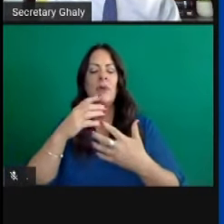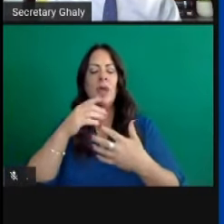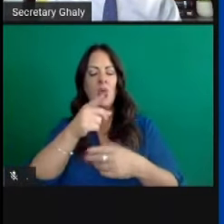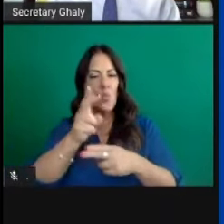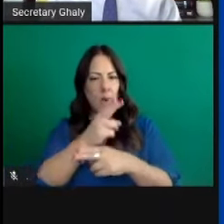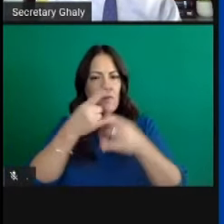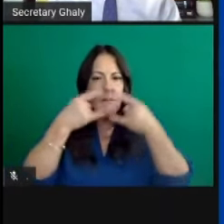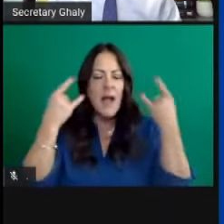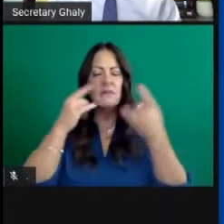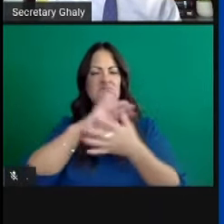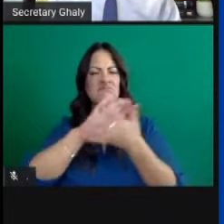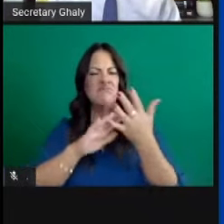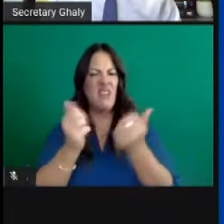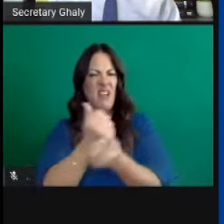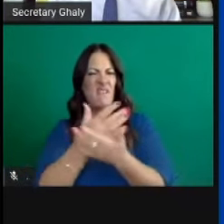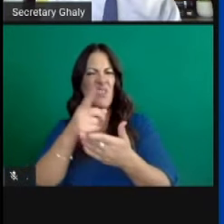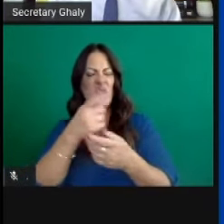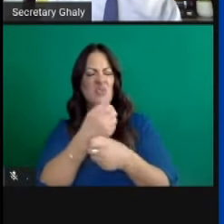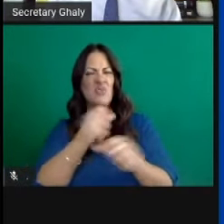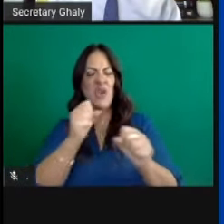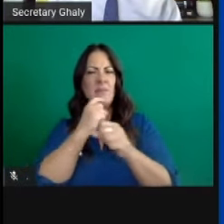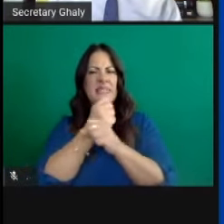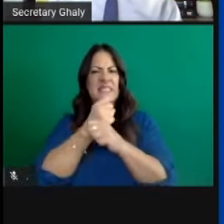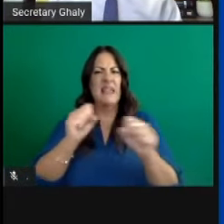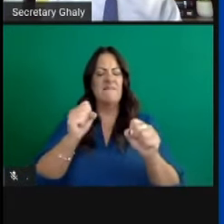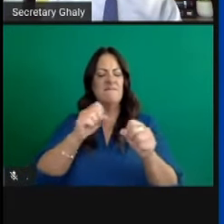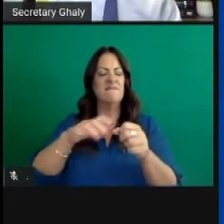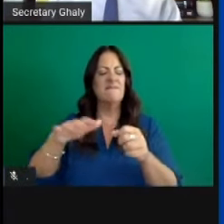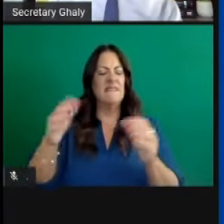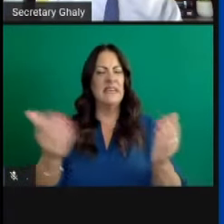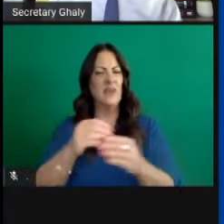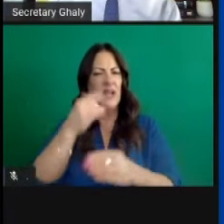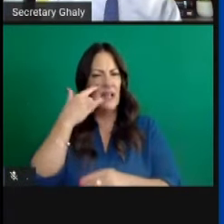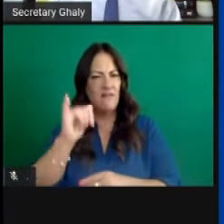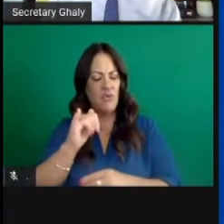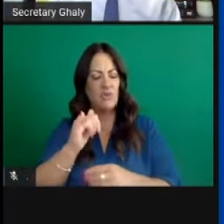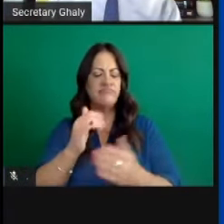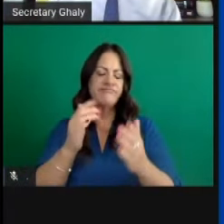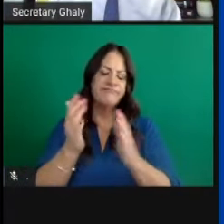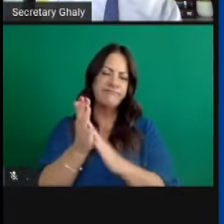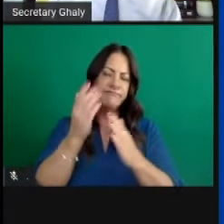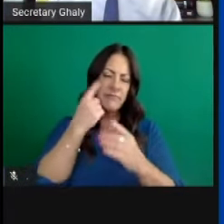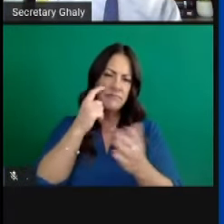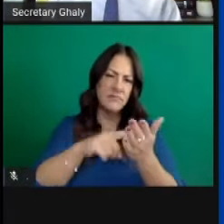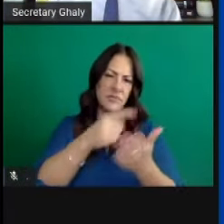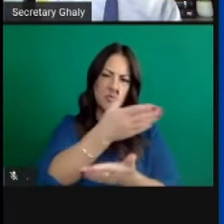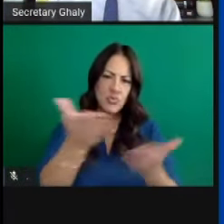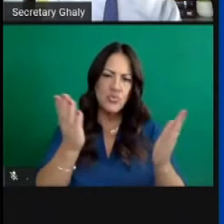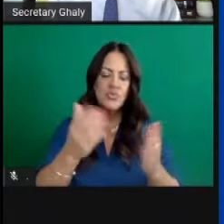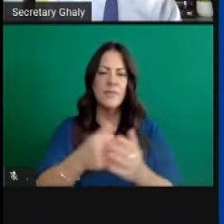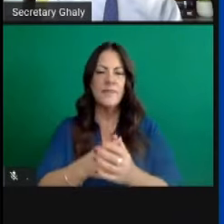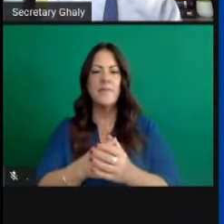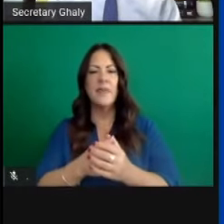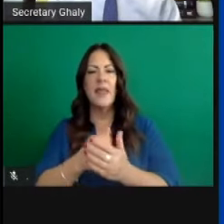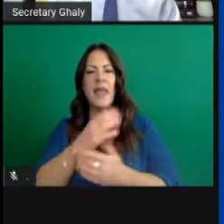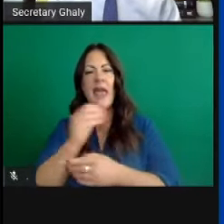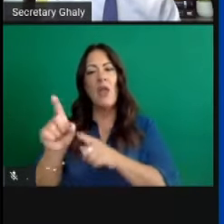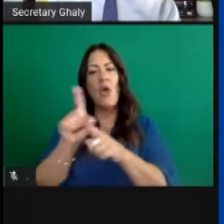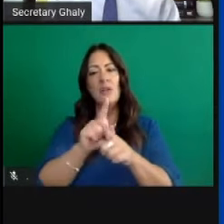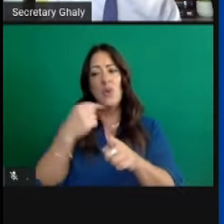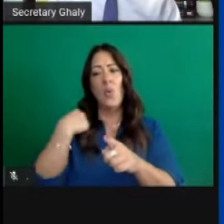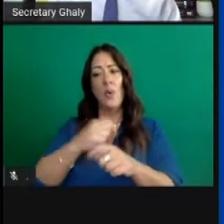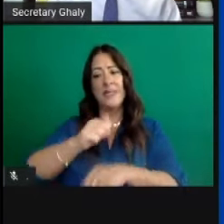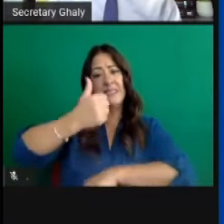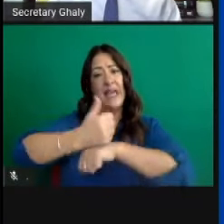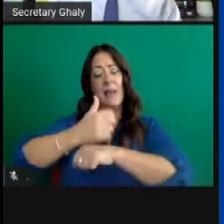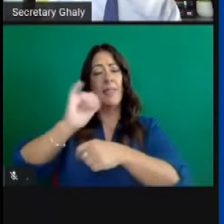also, our entire blueprint for a safer economy has also played a role in helping us avoid this new wave